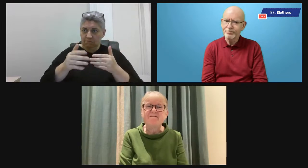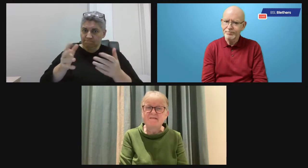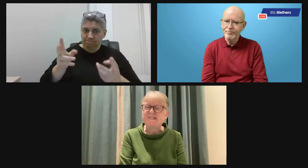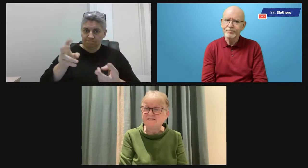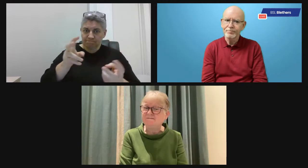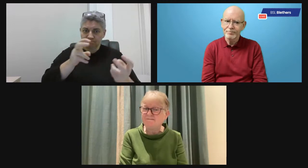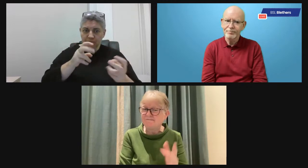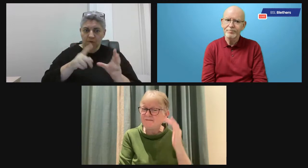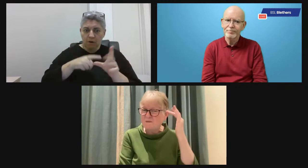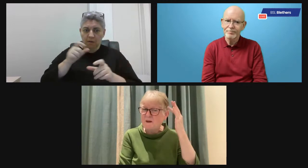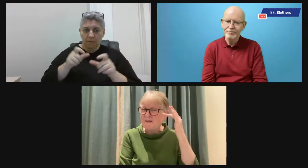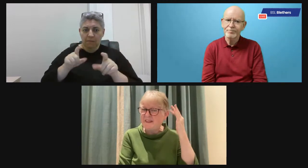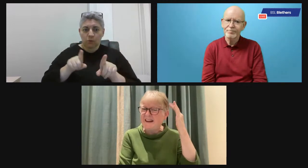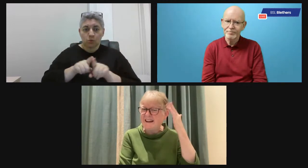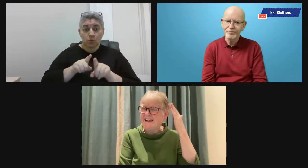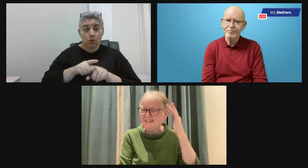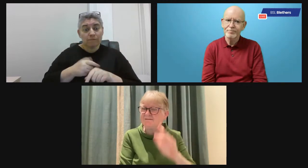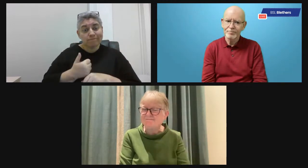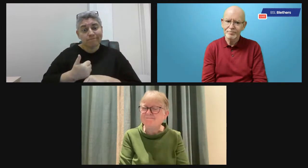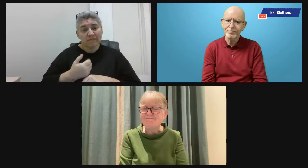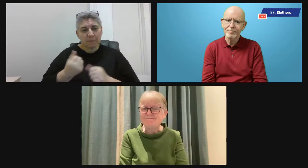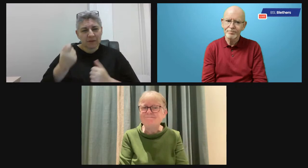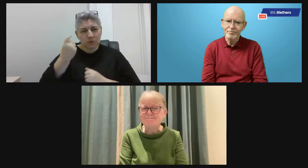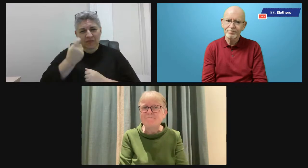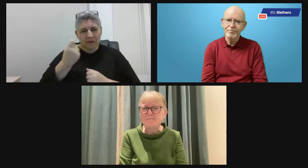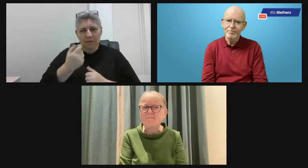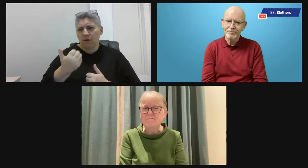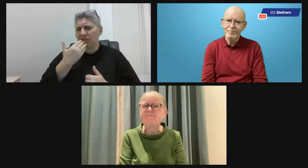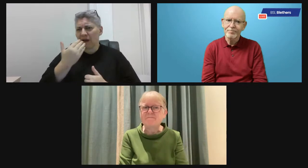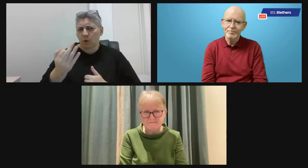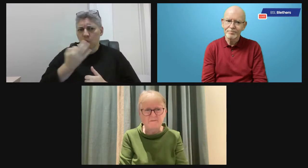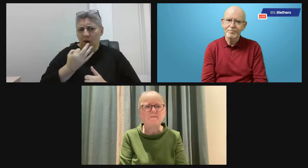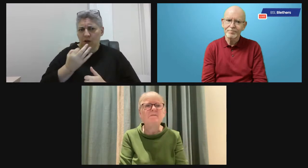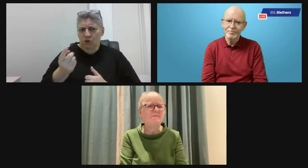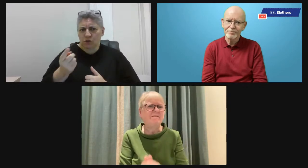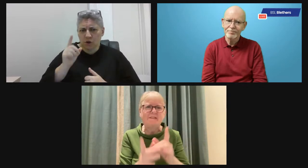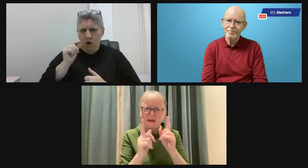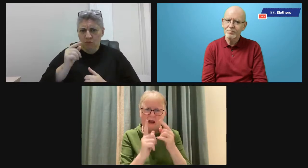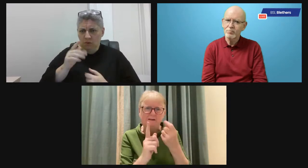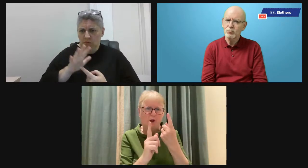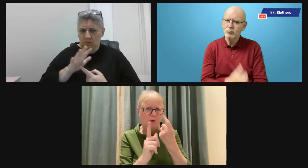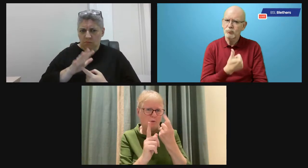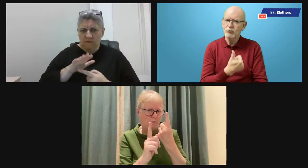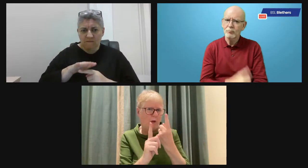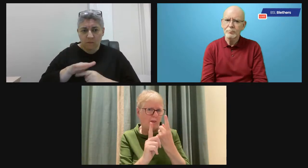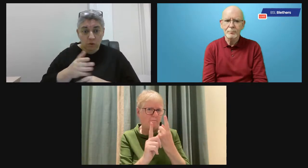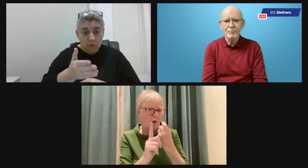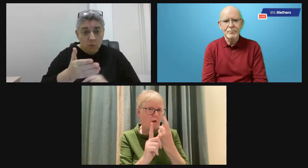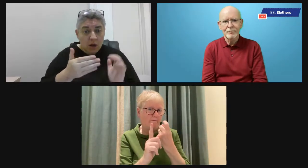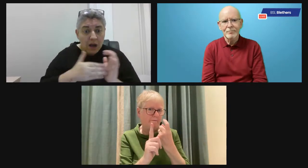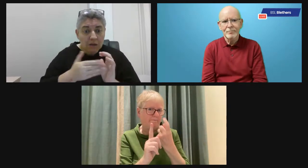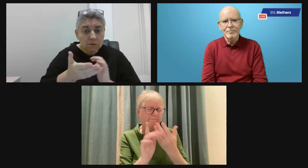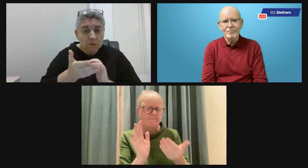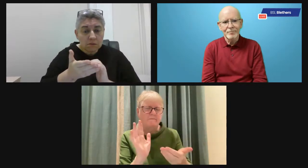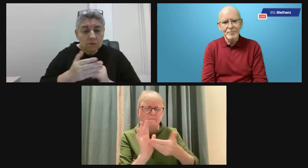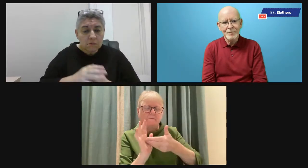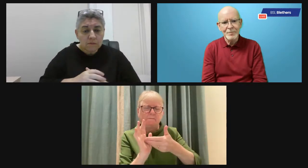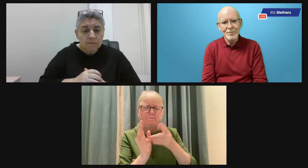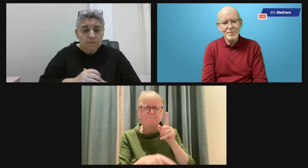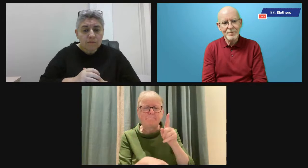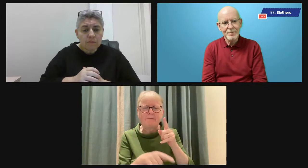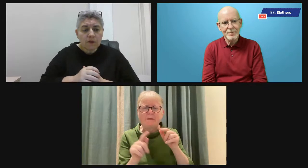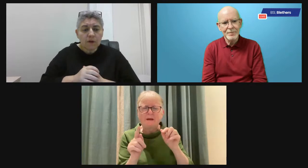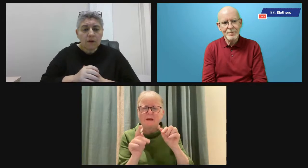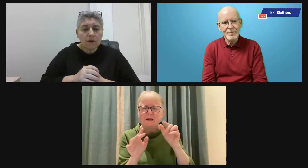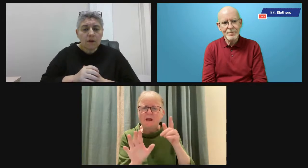And do you see the association having a role with trying to get young people? Thanks for the question, Erin. But what do you think, Emma?